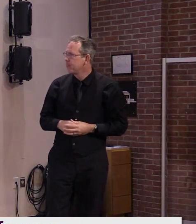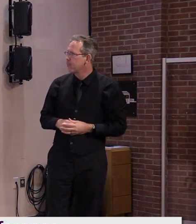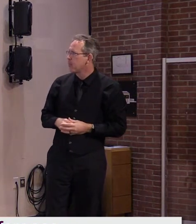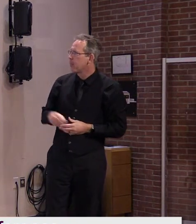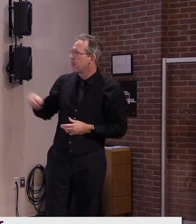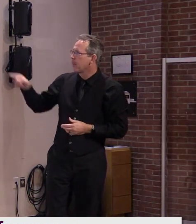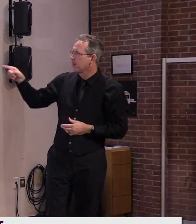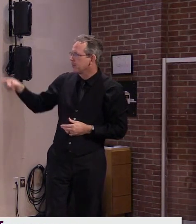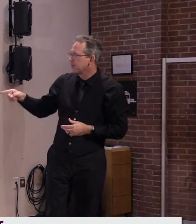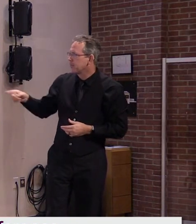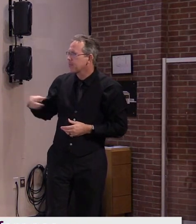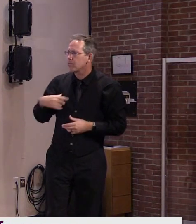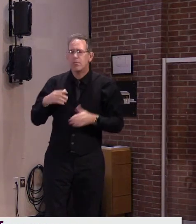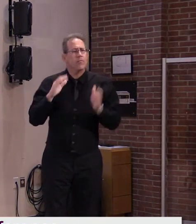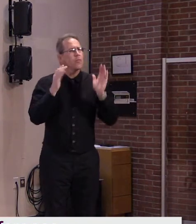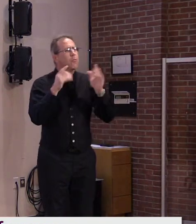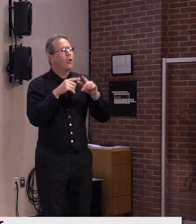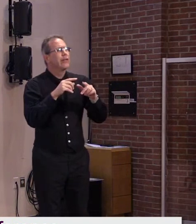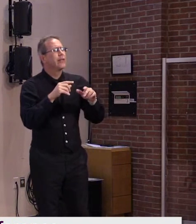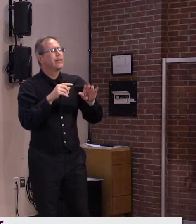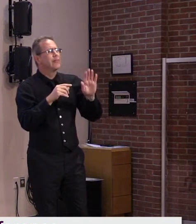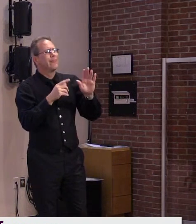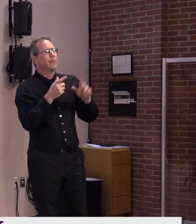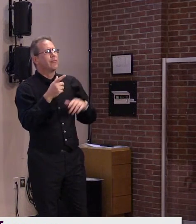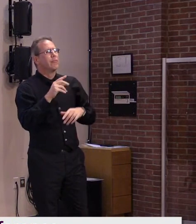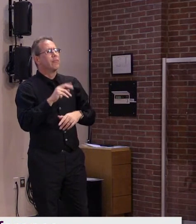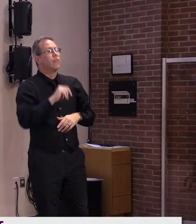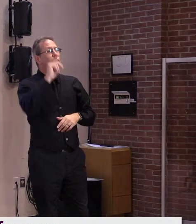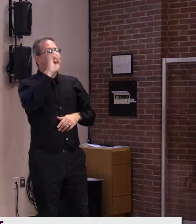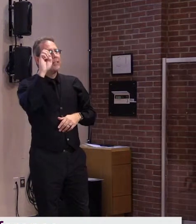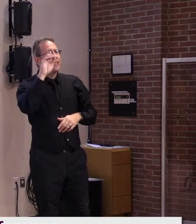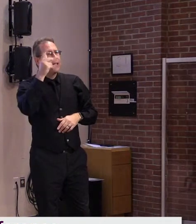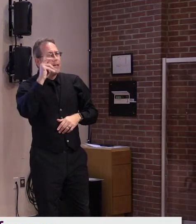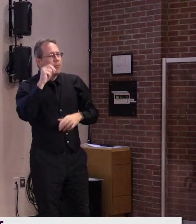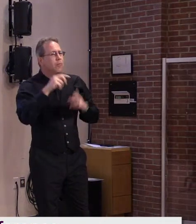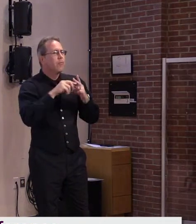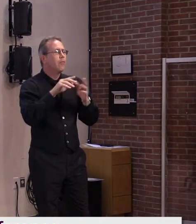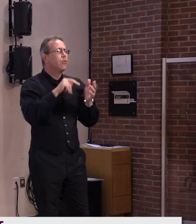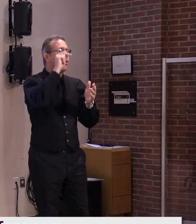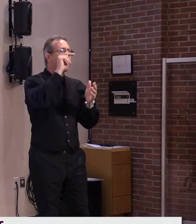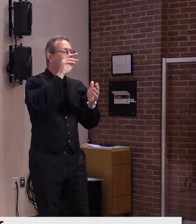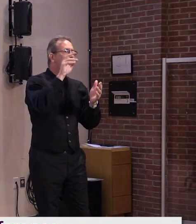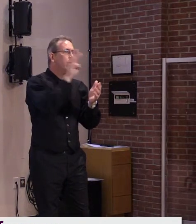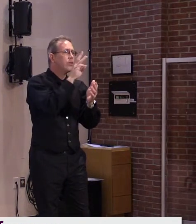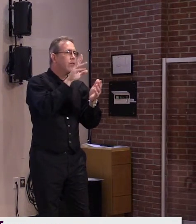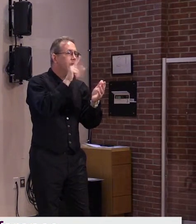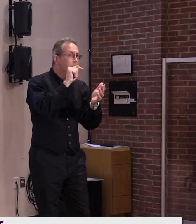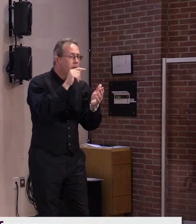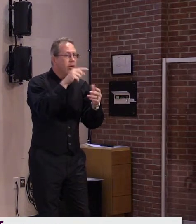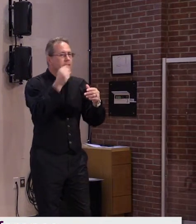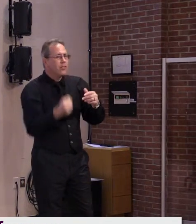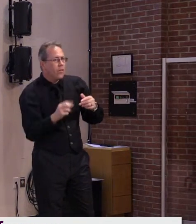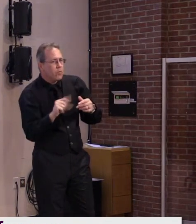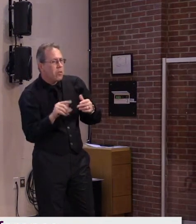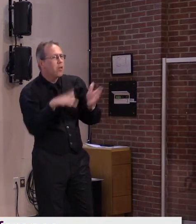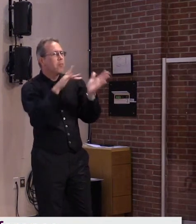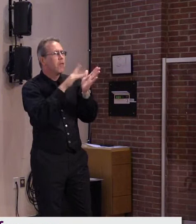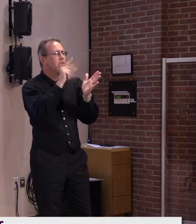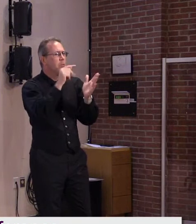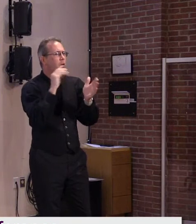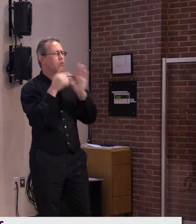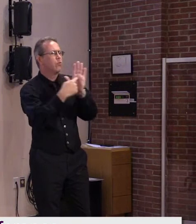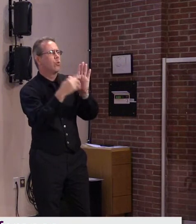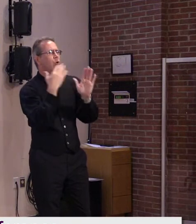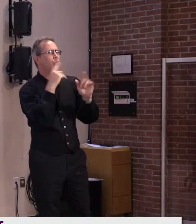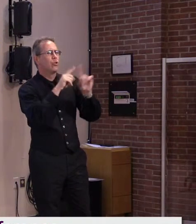The southern Vermont is a little bit higher, driven by Rutland County, and central Vermont and Chittenden County area have stayed pretty steady over the last